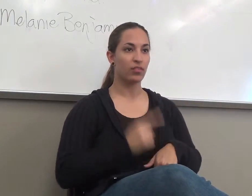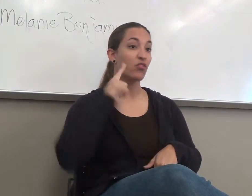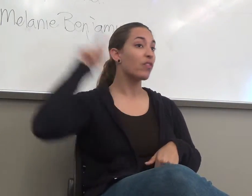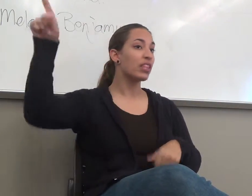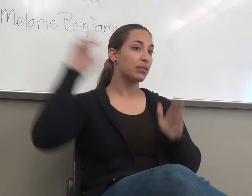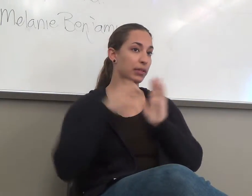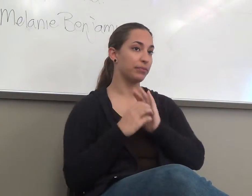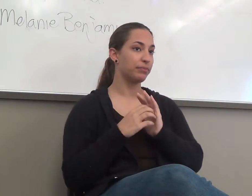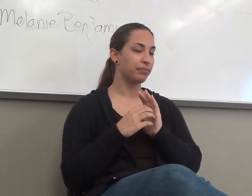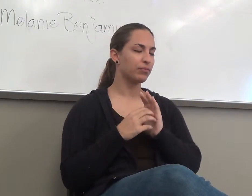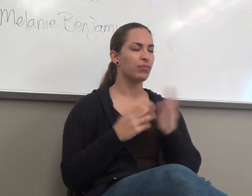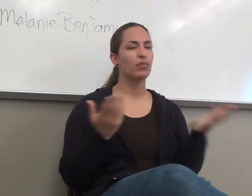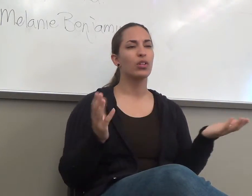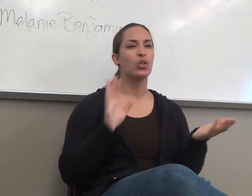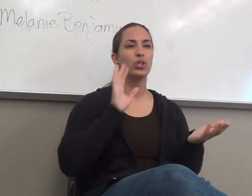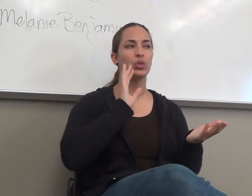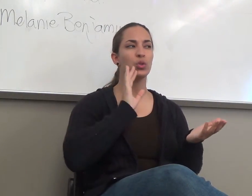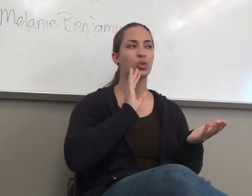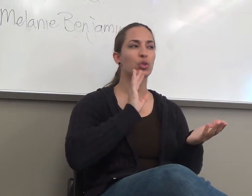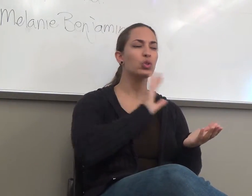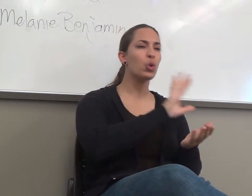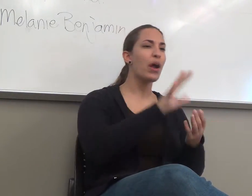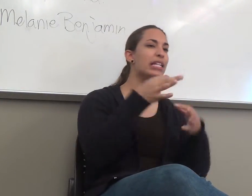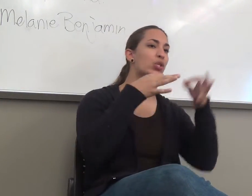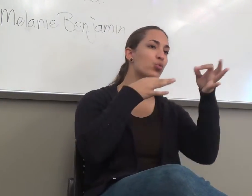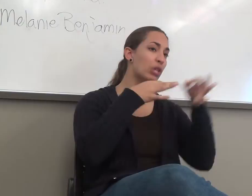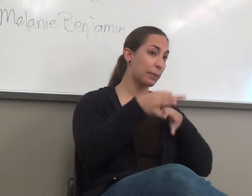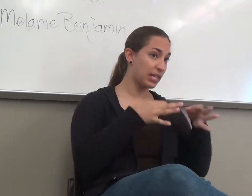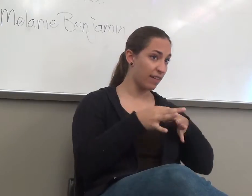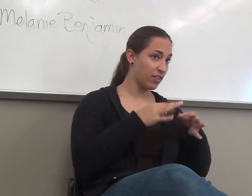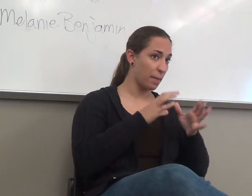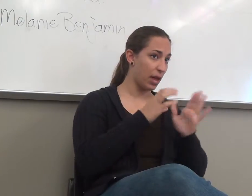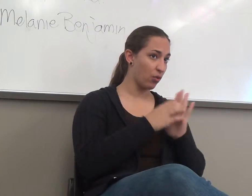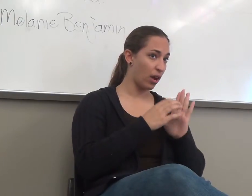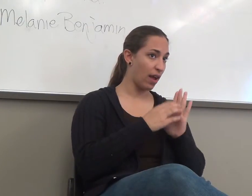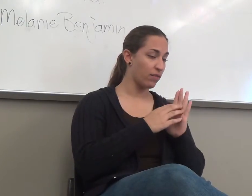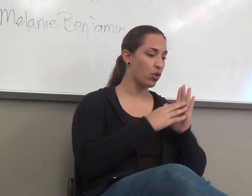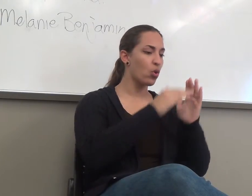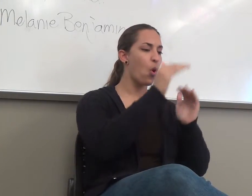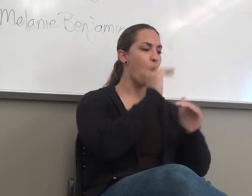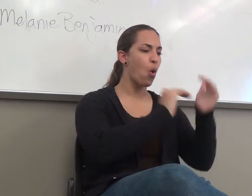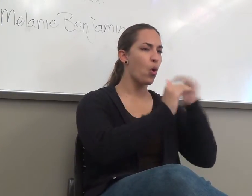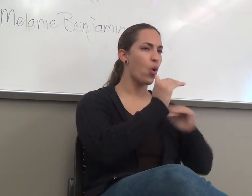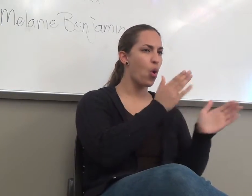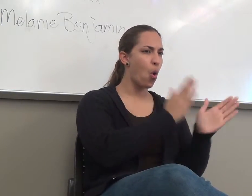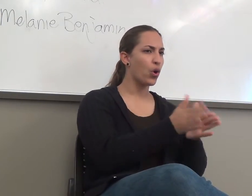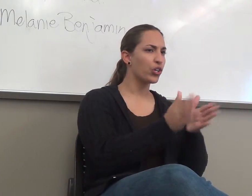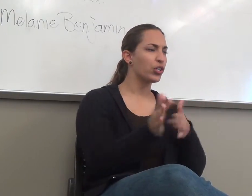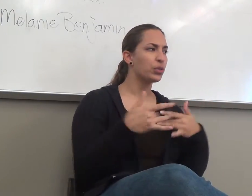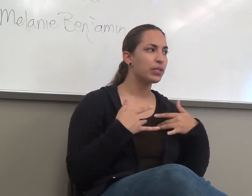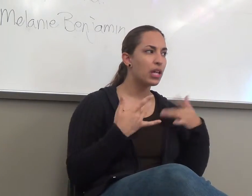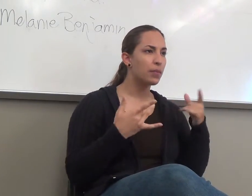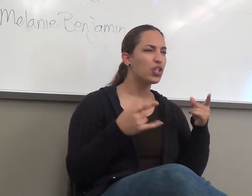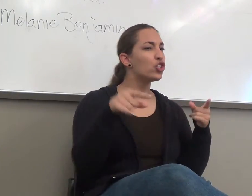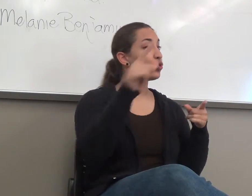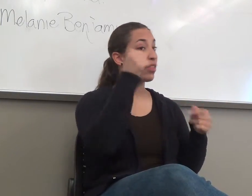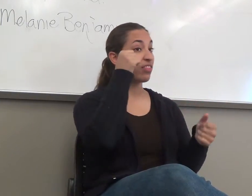descriptive paragraph? What was the order of the sentences in your descriptive paragraph? Did anybody think about that?